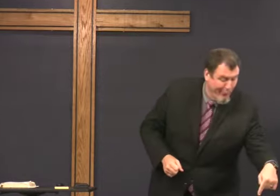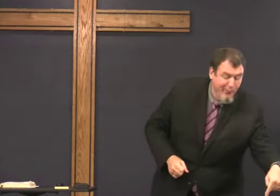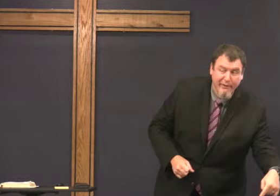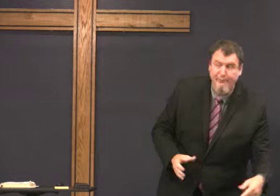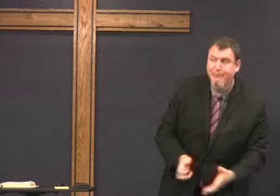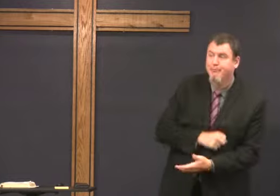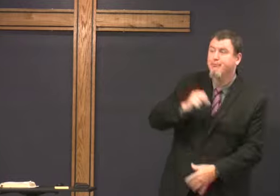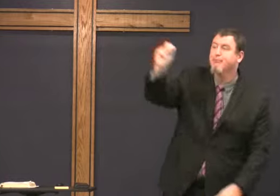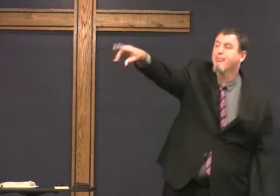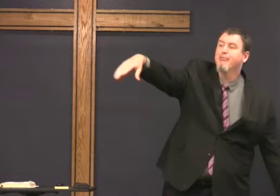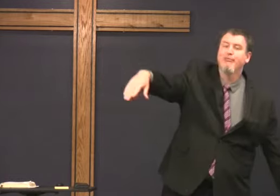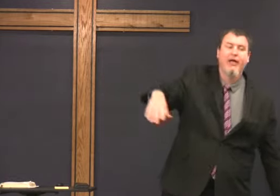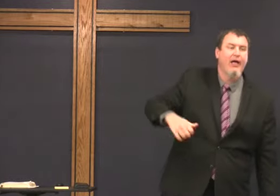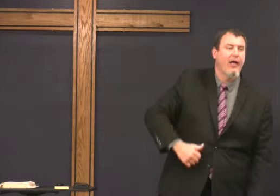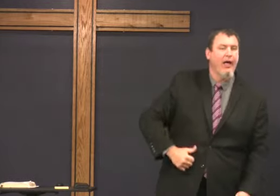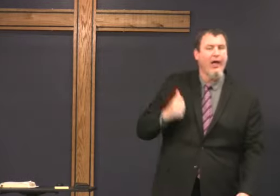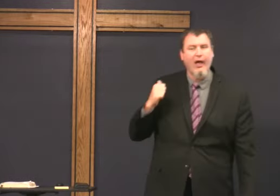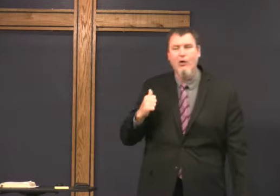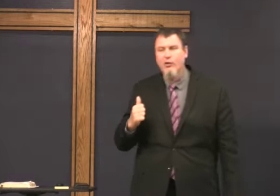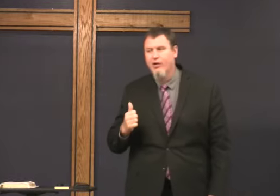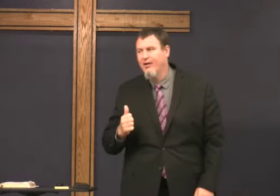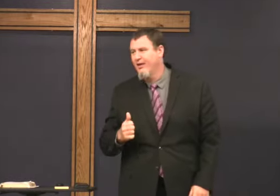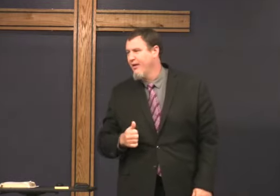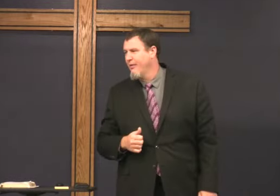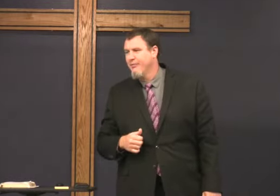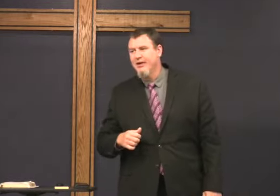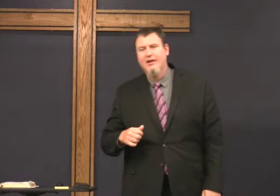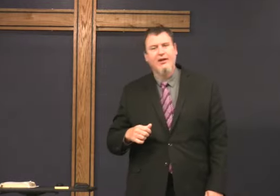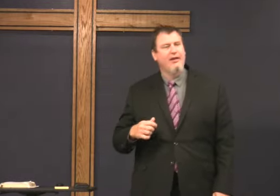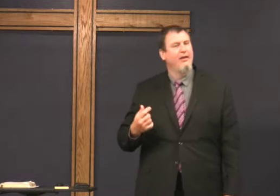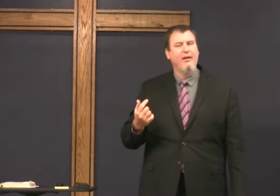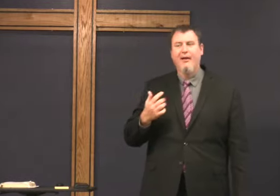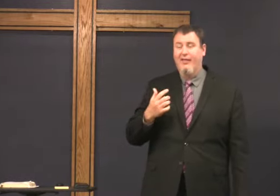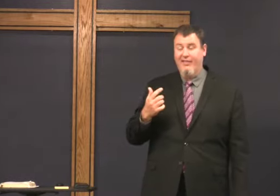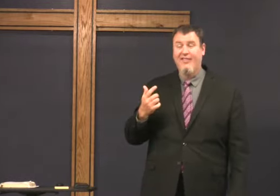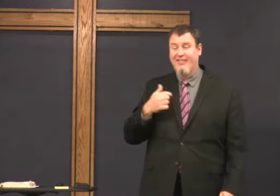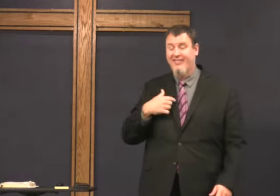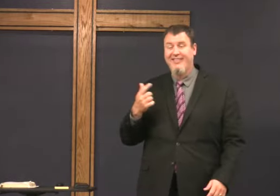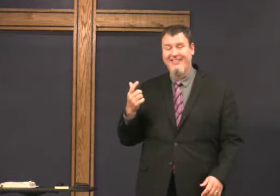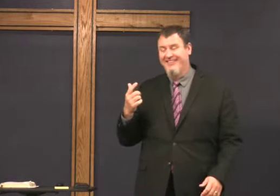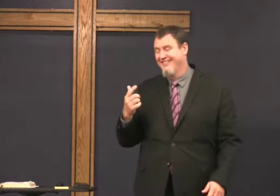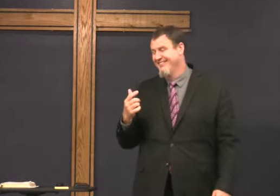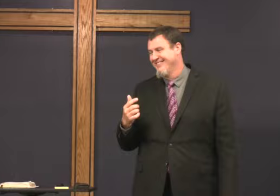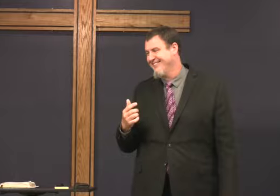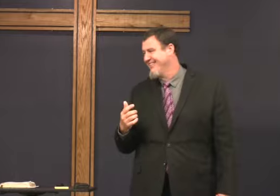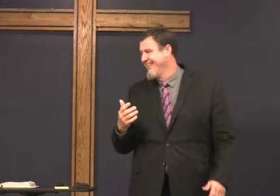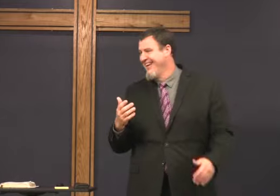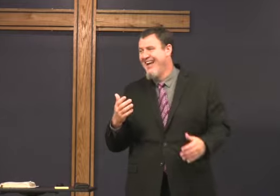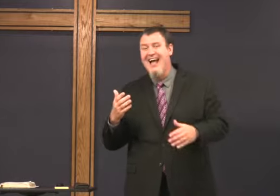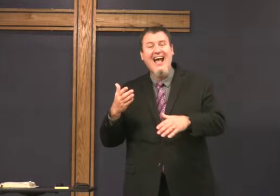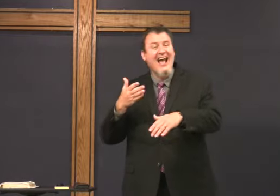I would hit, be out in left field, and it would be just horrible.